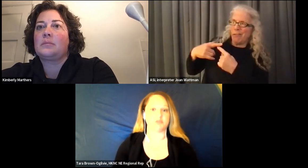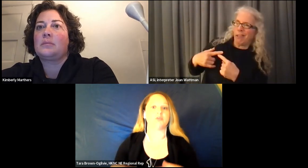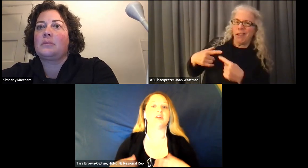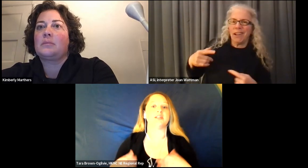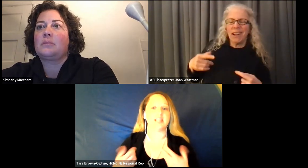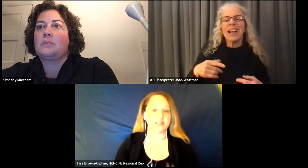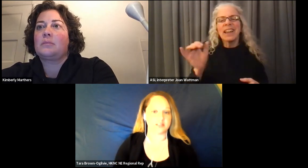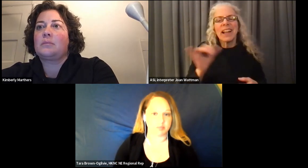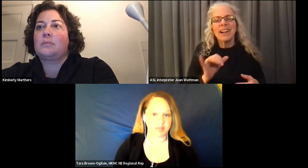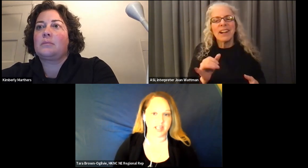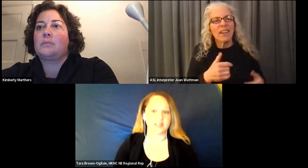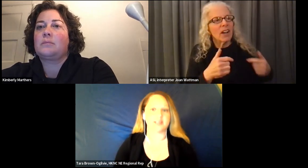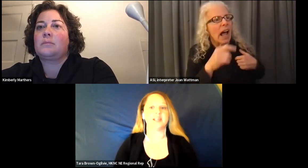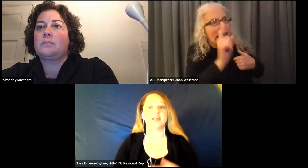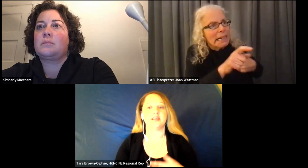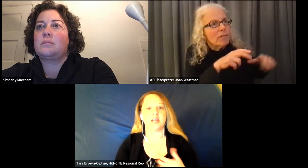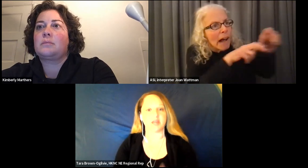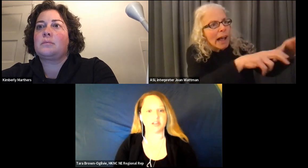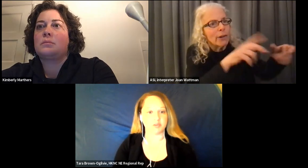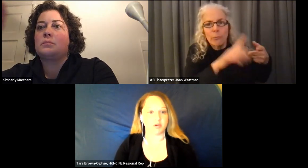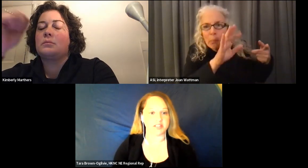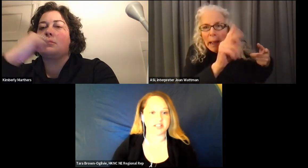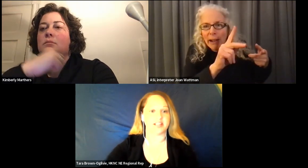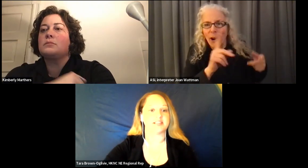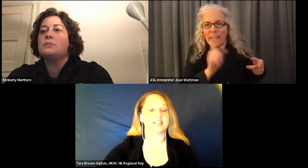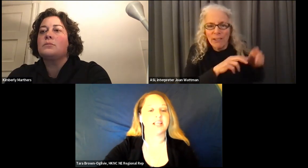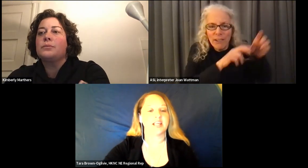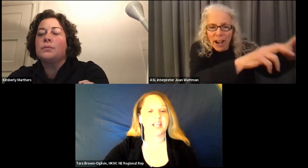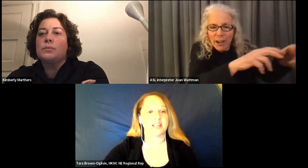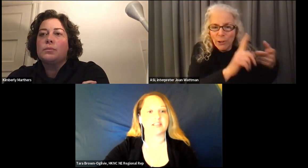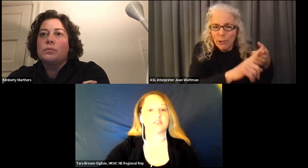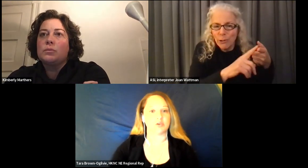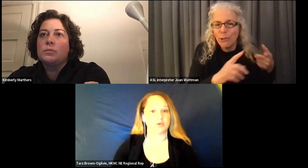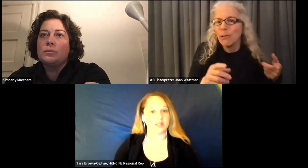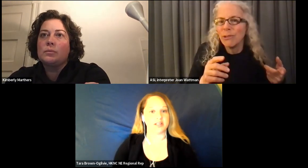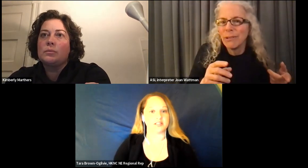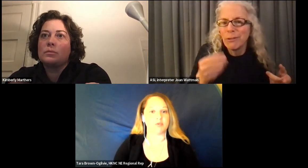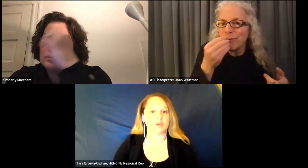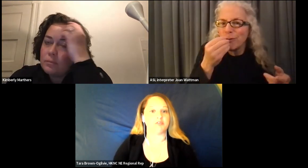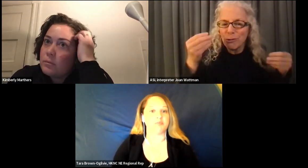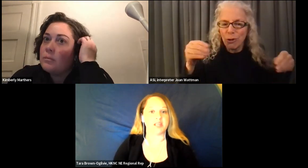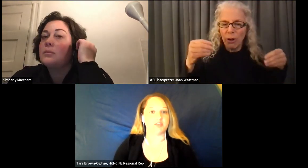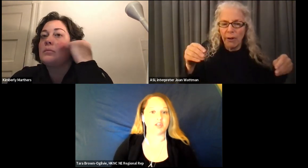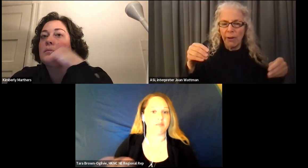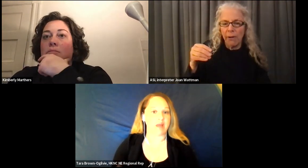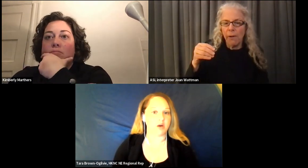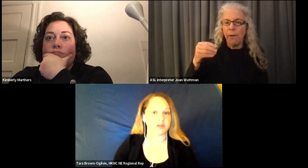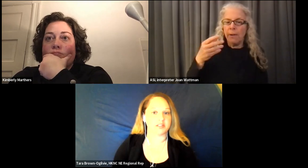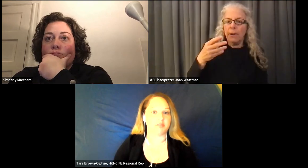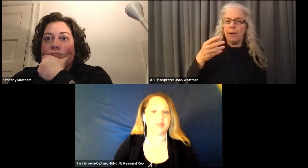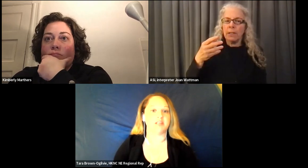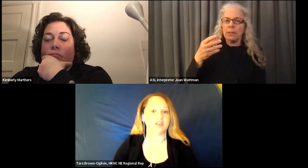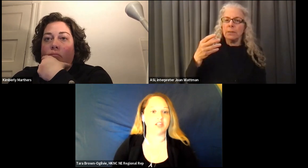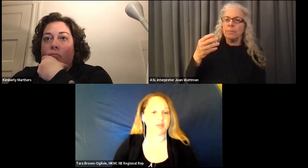grocery store and taken to the bank. And now we got to do all these things. And so it's more of being able to